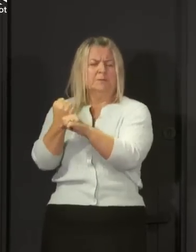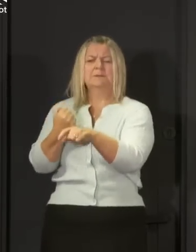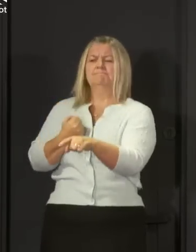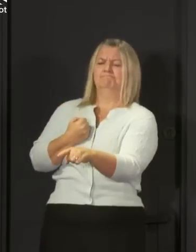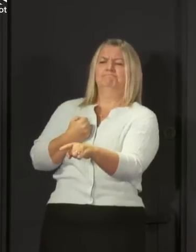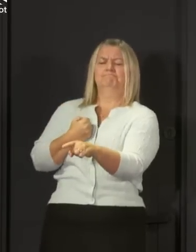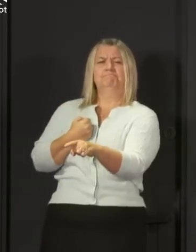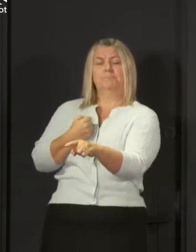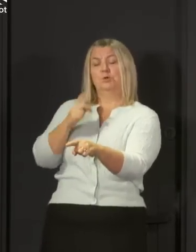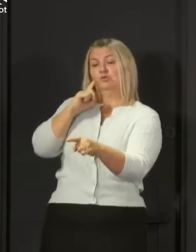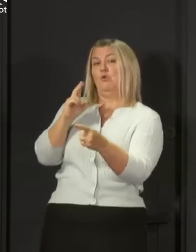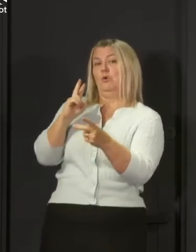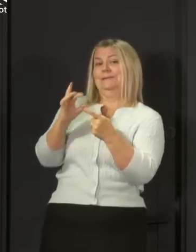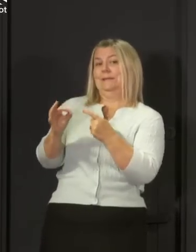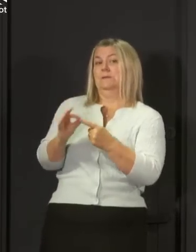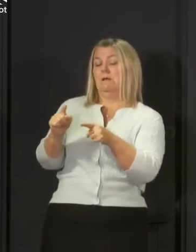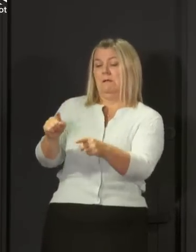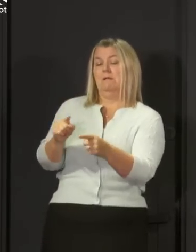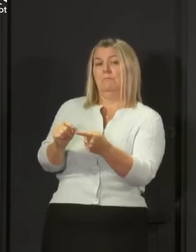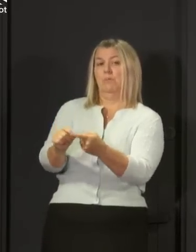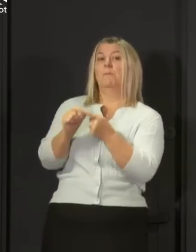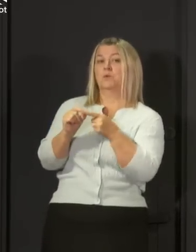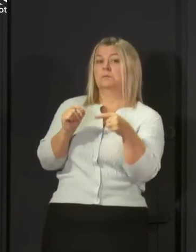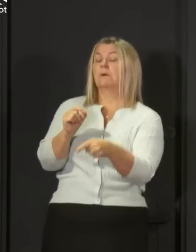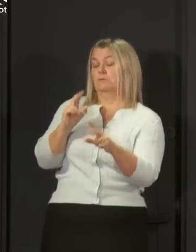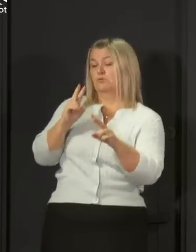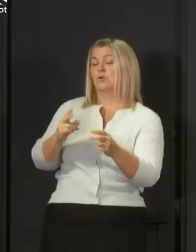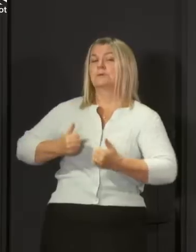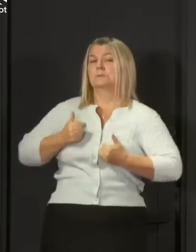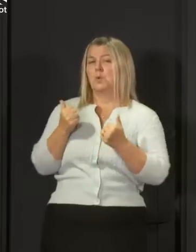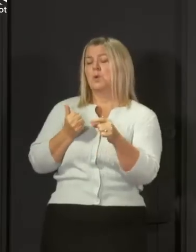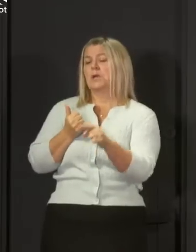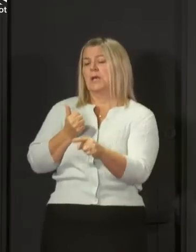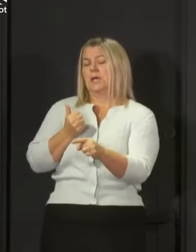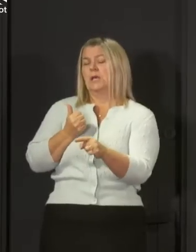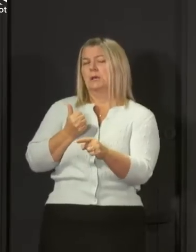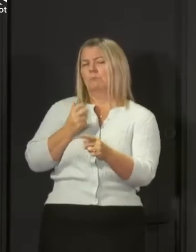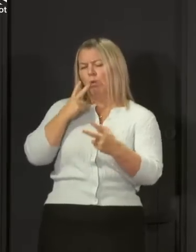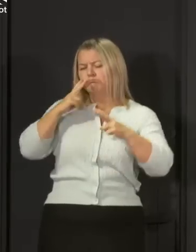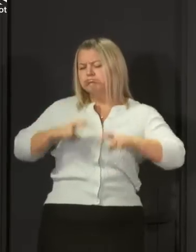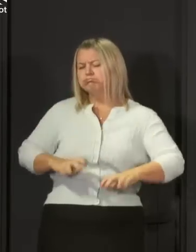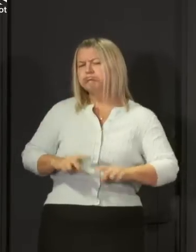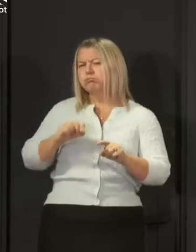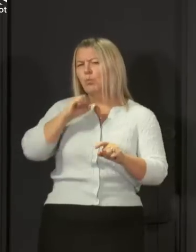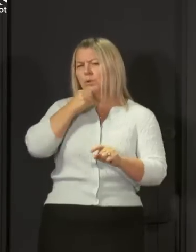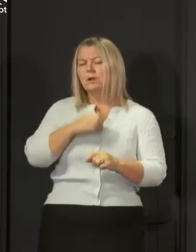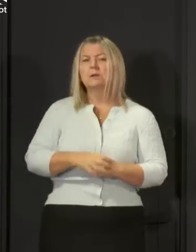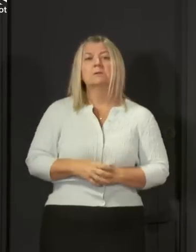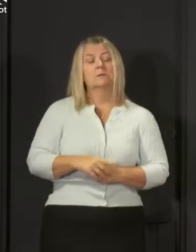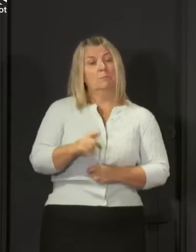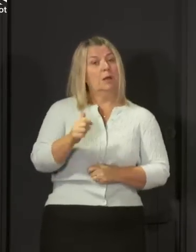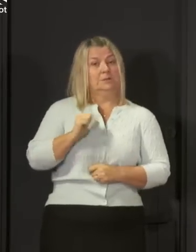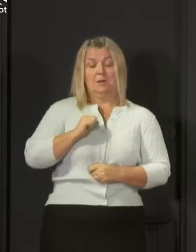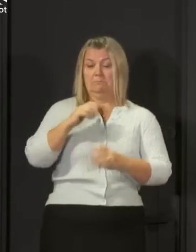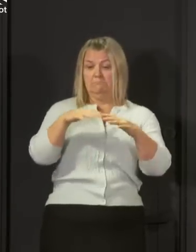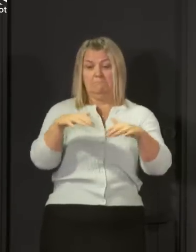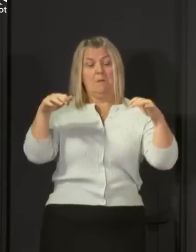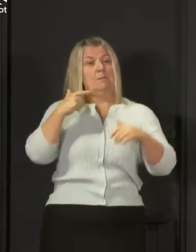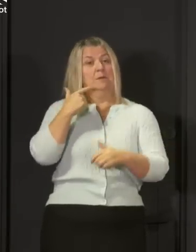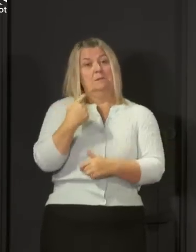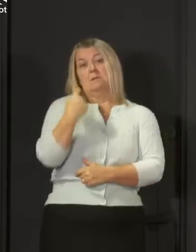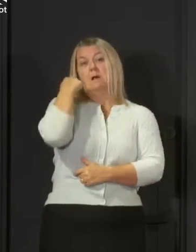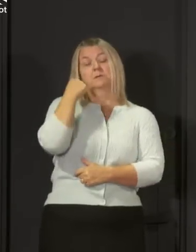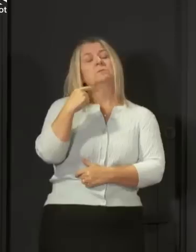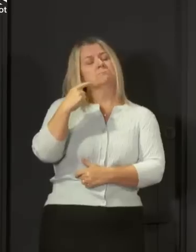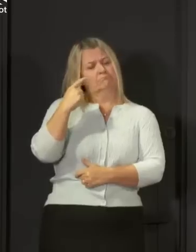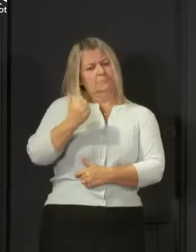this morning, but we will look at it very closely. As I said to Parliament last week, we intend to develop